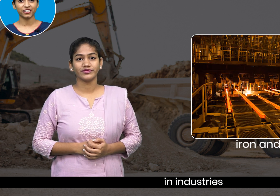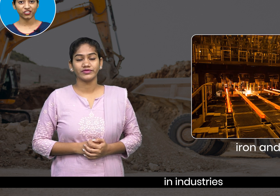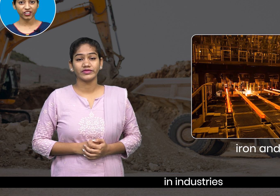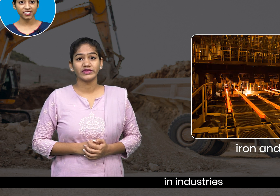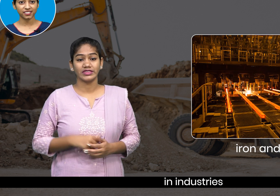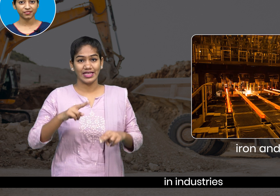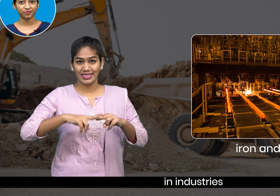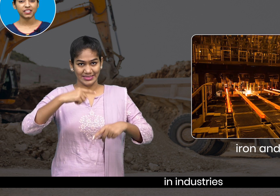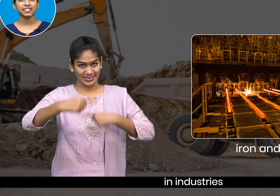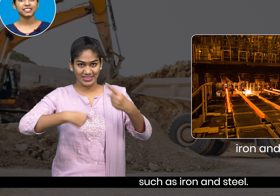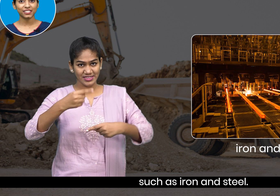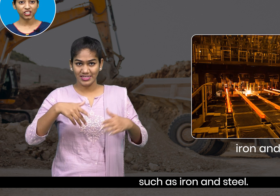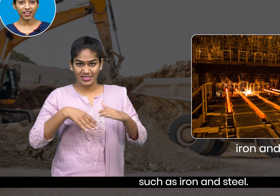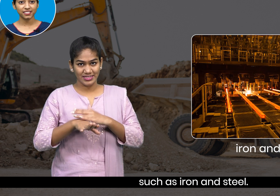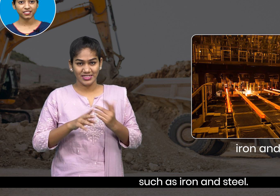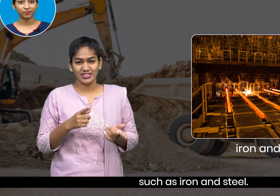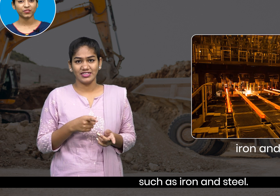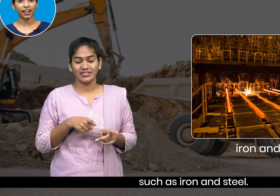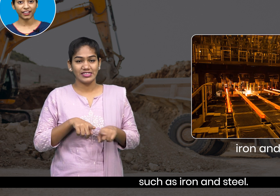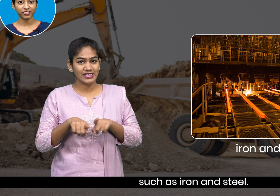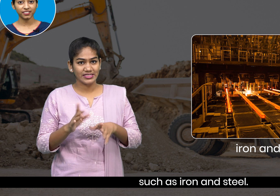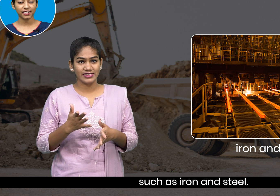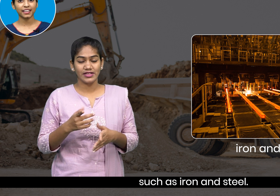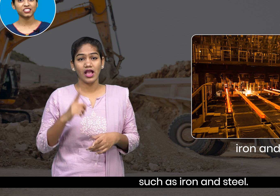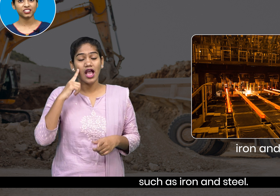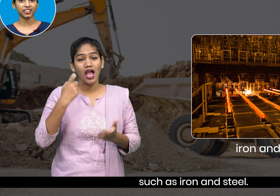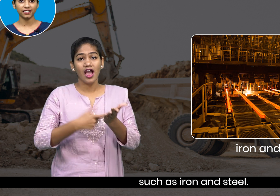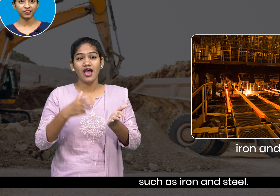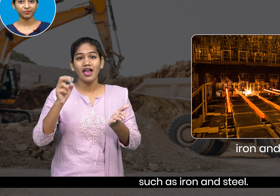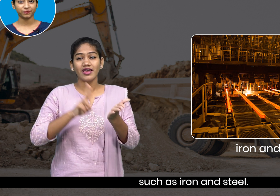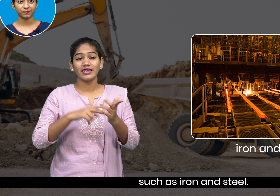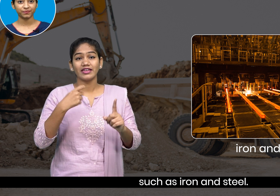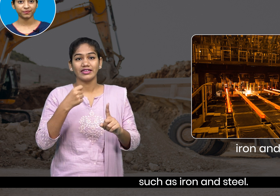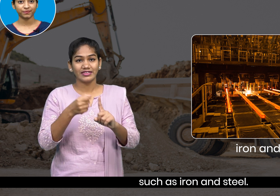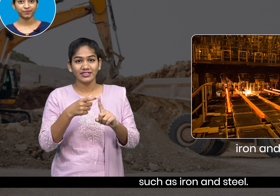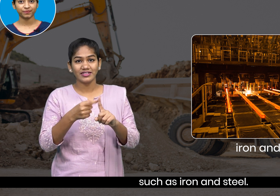In industries such as iron and steel,